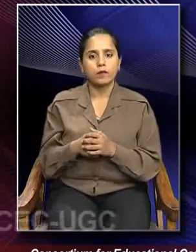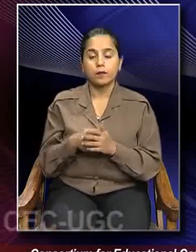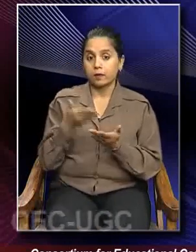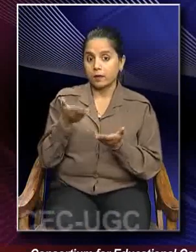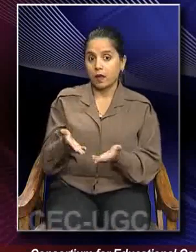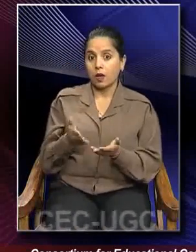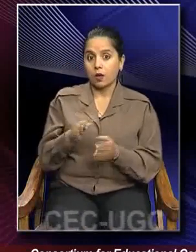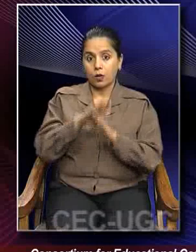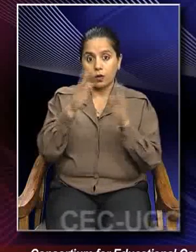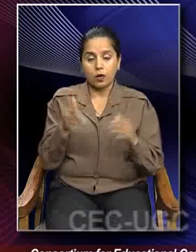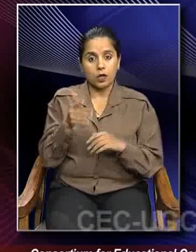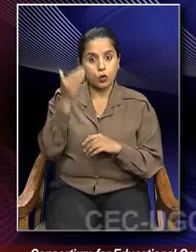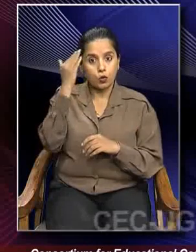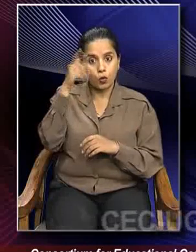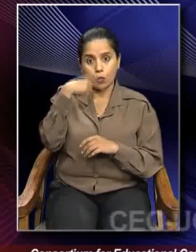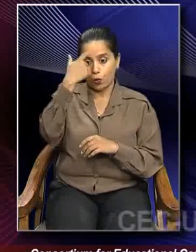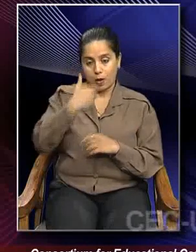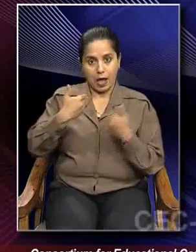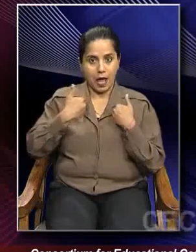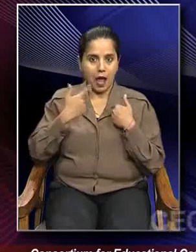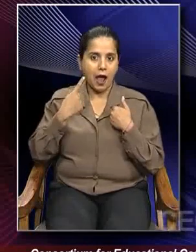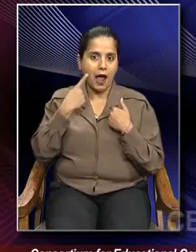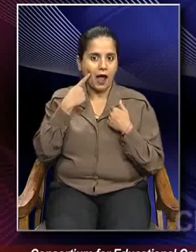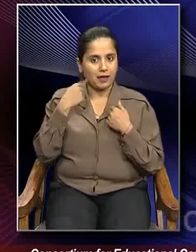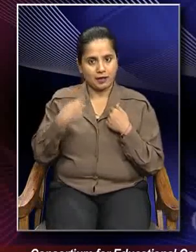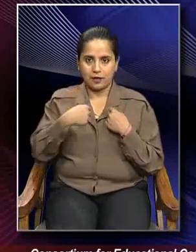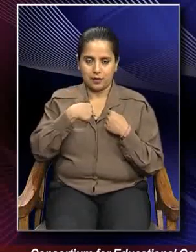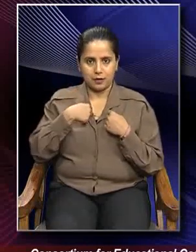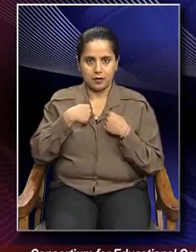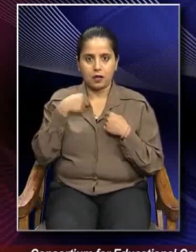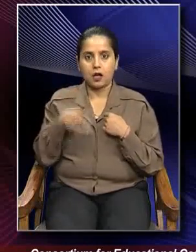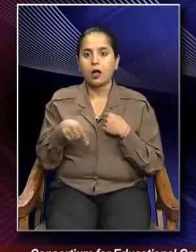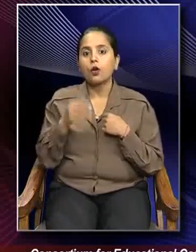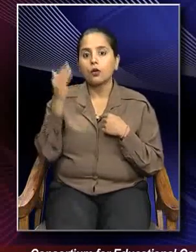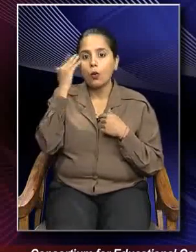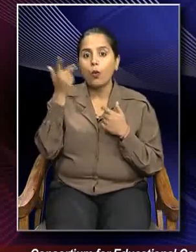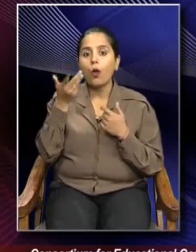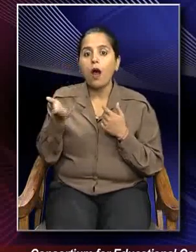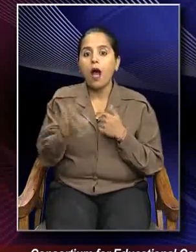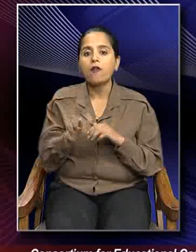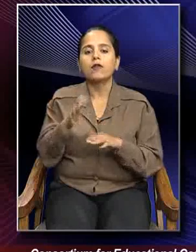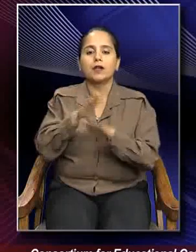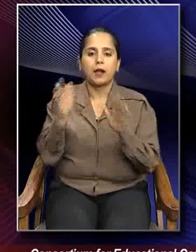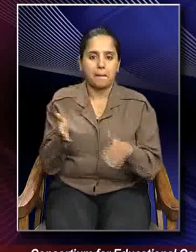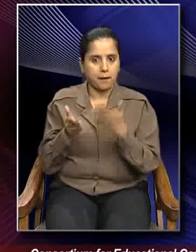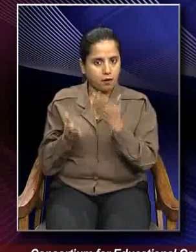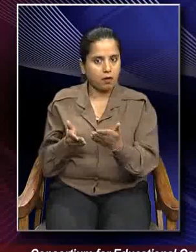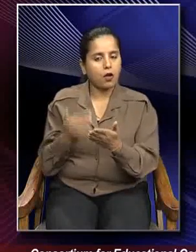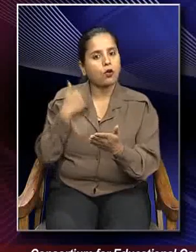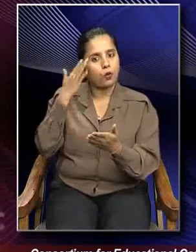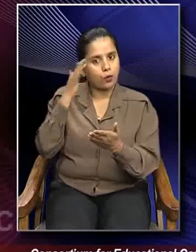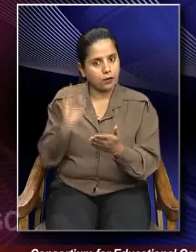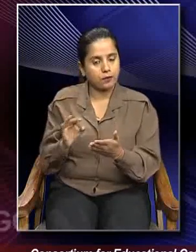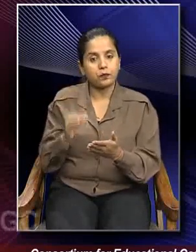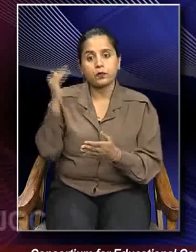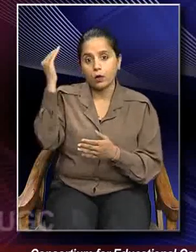here the knower is I, the known is the table, and the